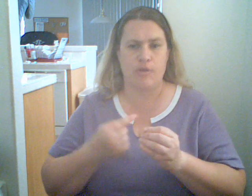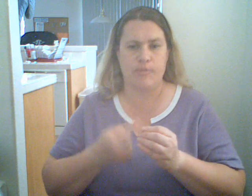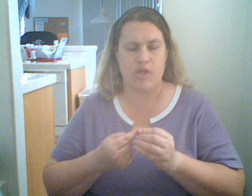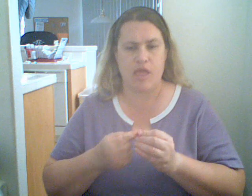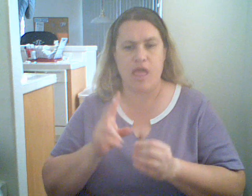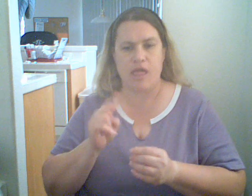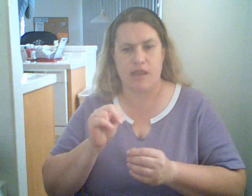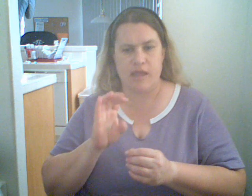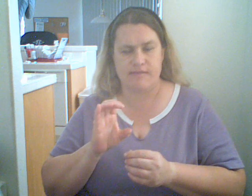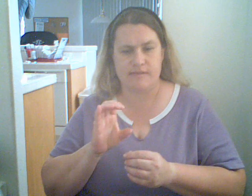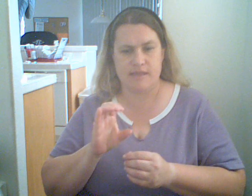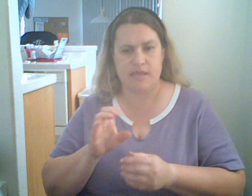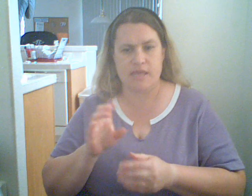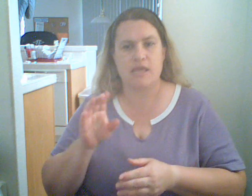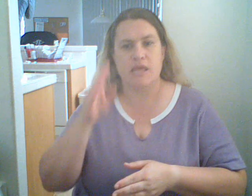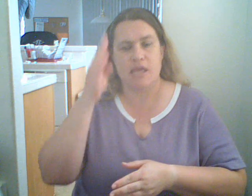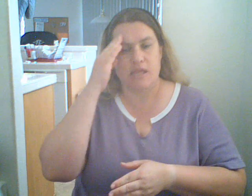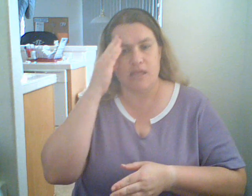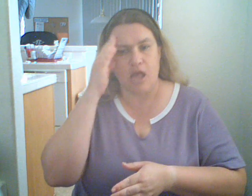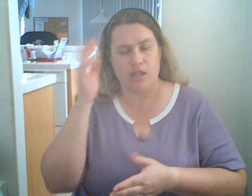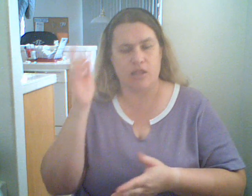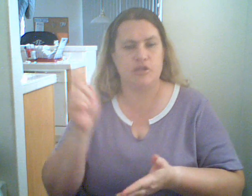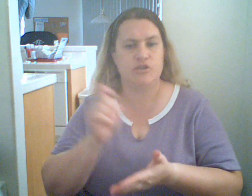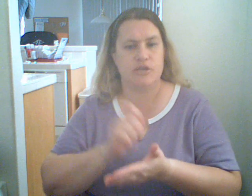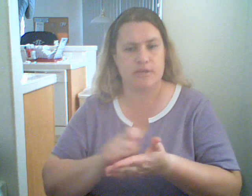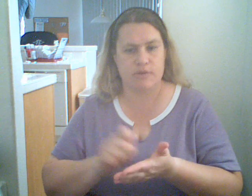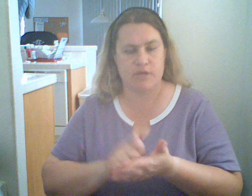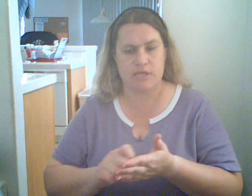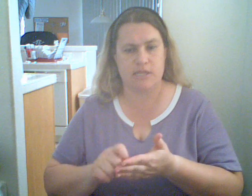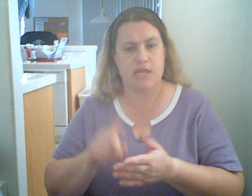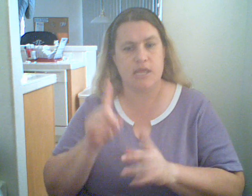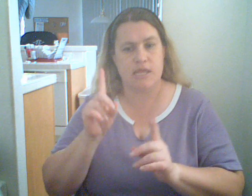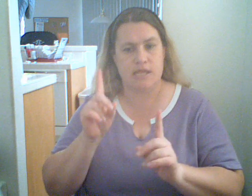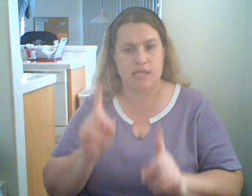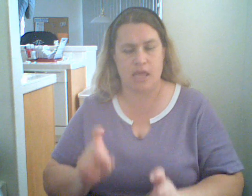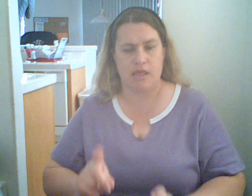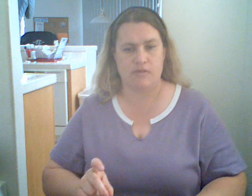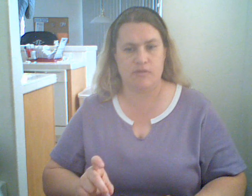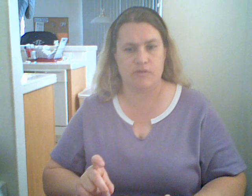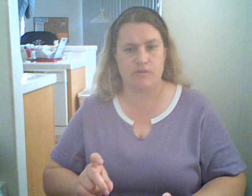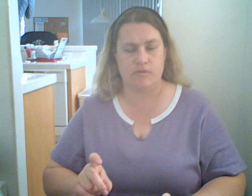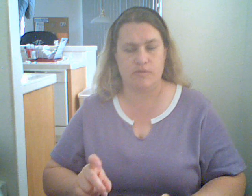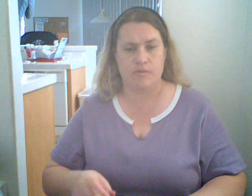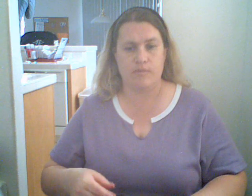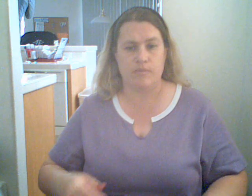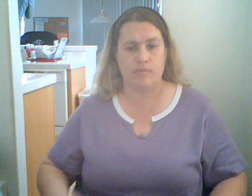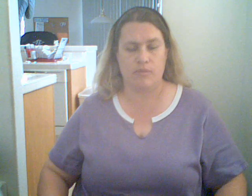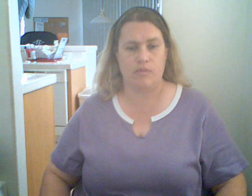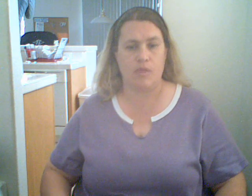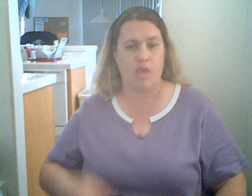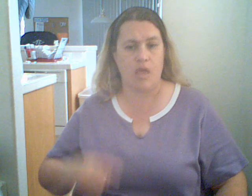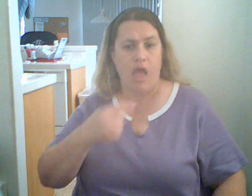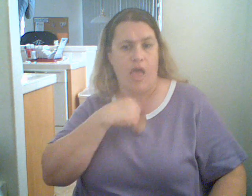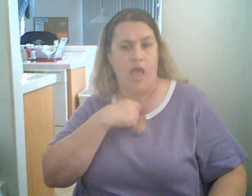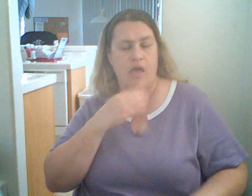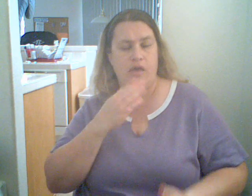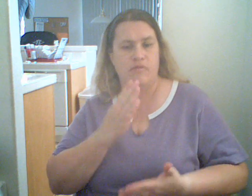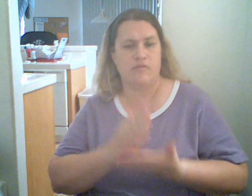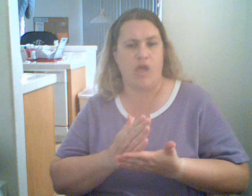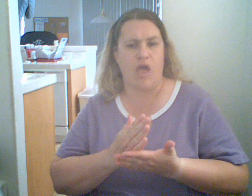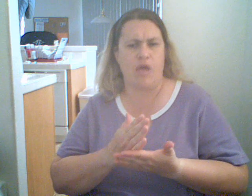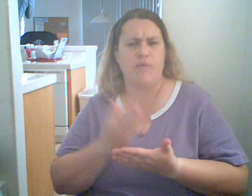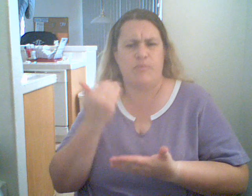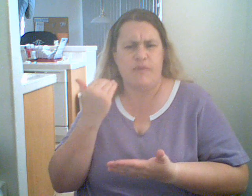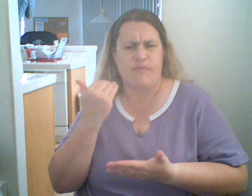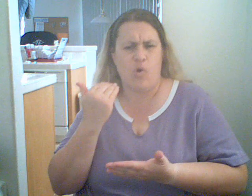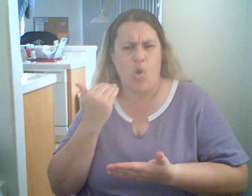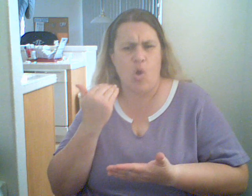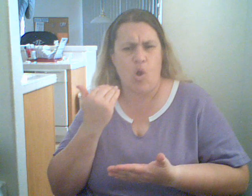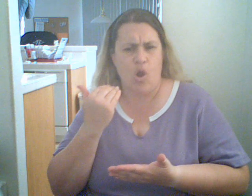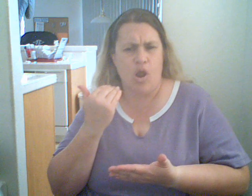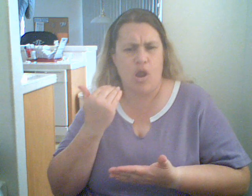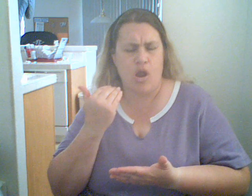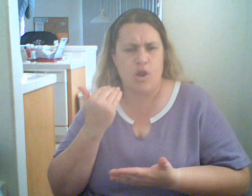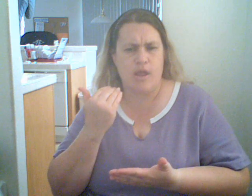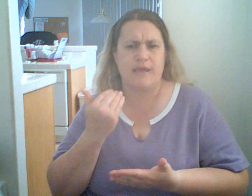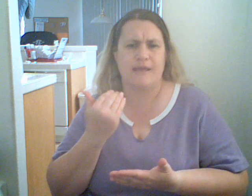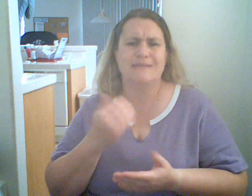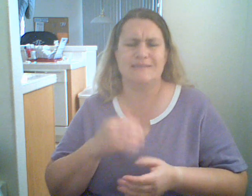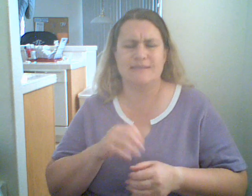which is the NIC written test, and where I stopped on the last video was task number 8. So I'm going to